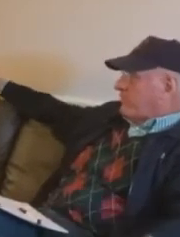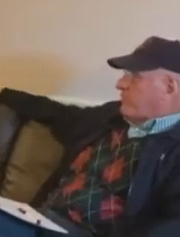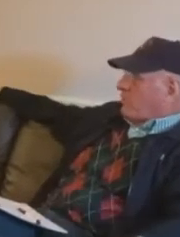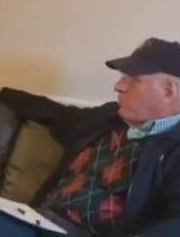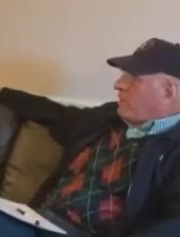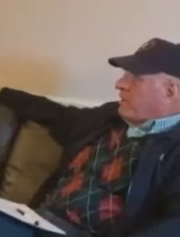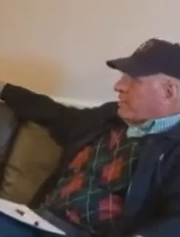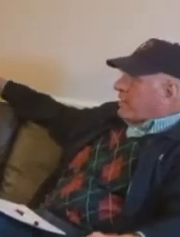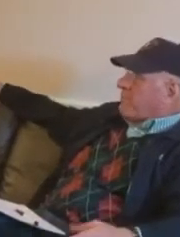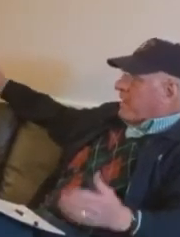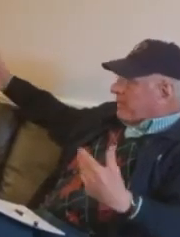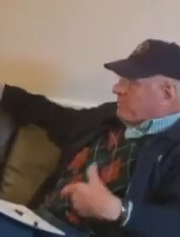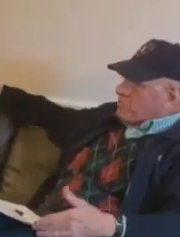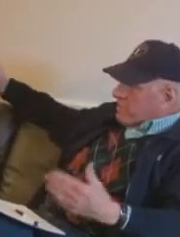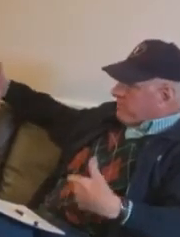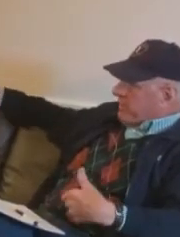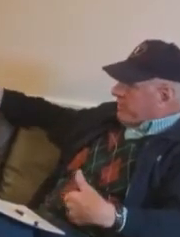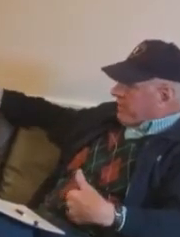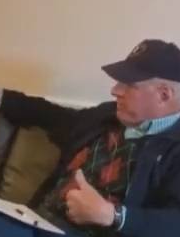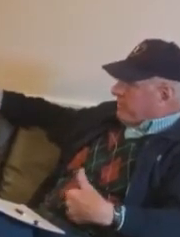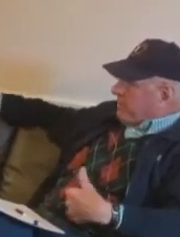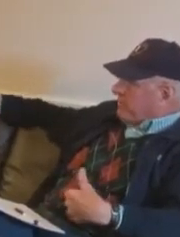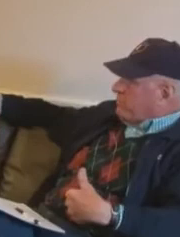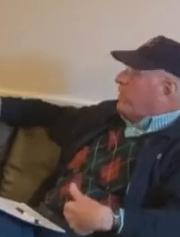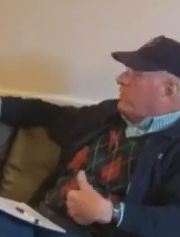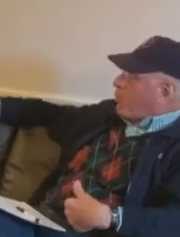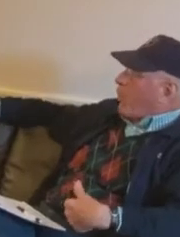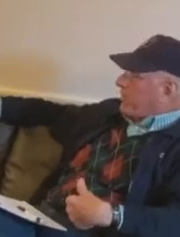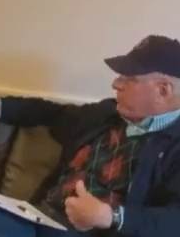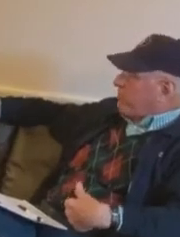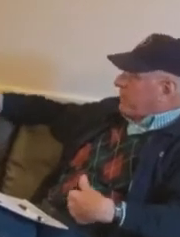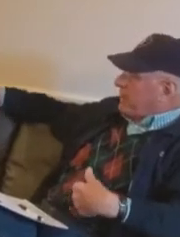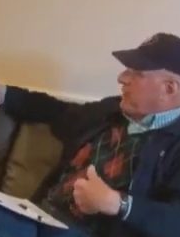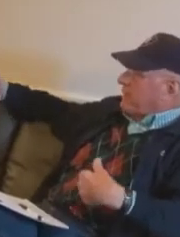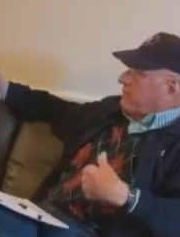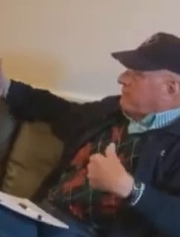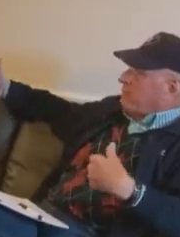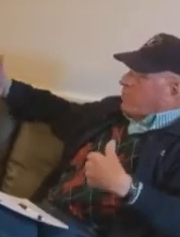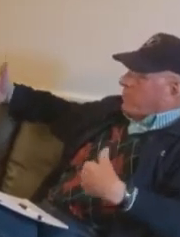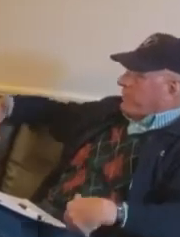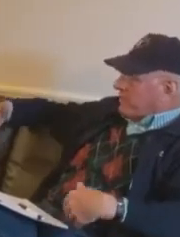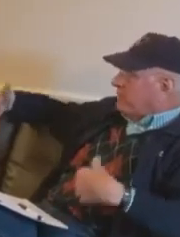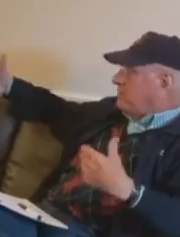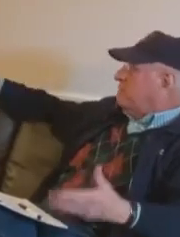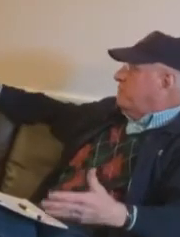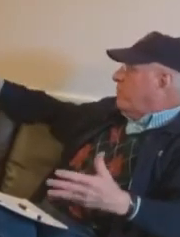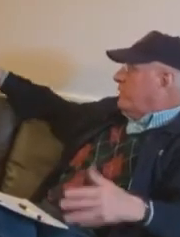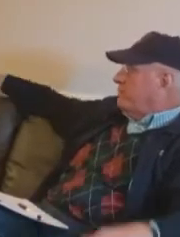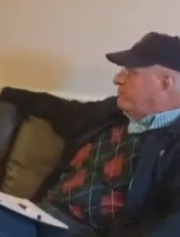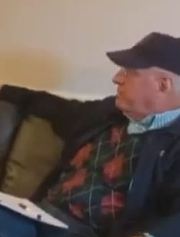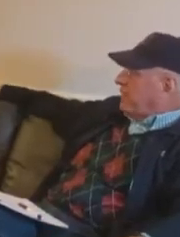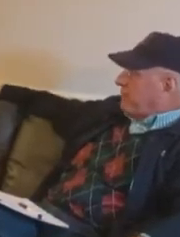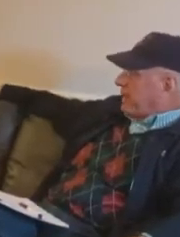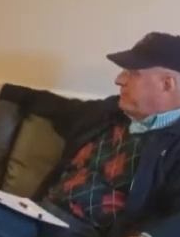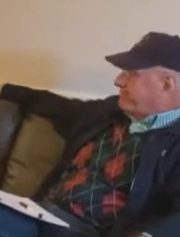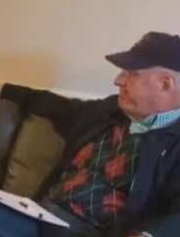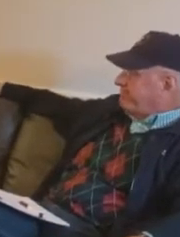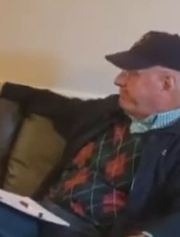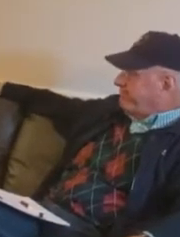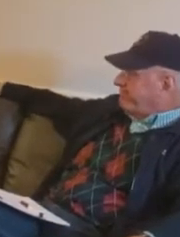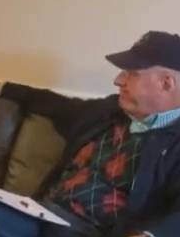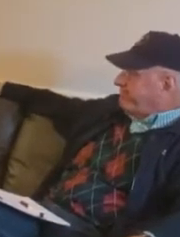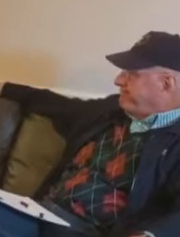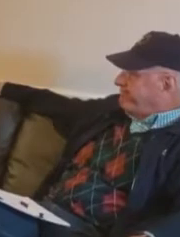youth, or whatever. So I found that was something that was very rewarding to me, and the more I did it, the more I got